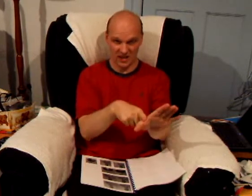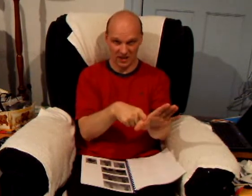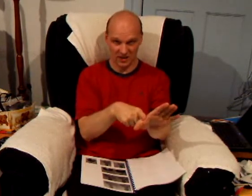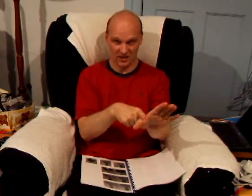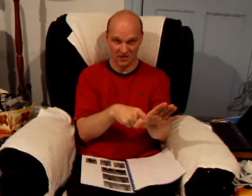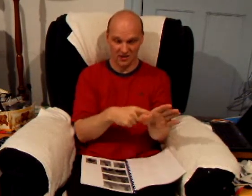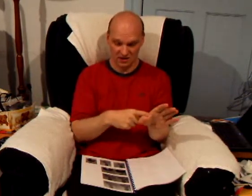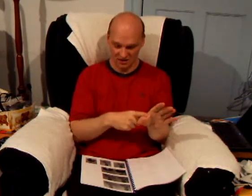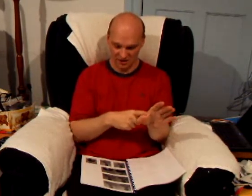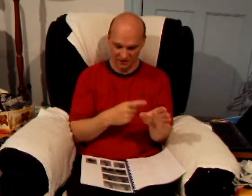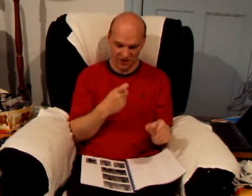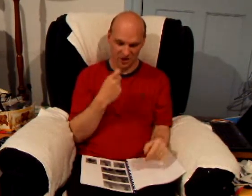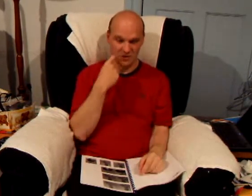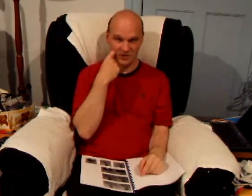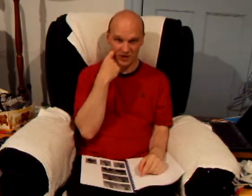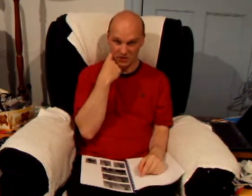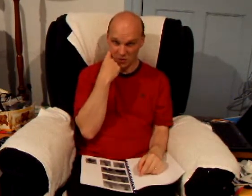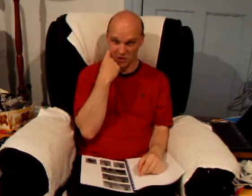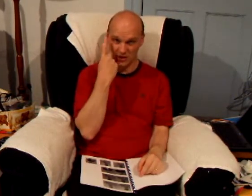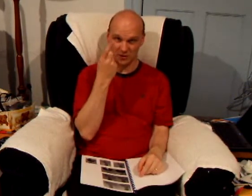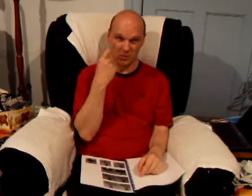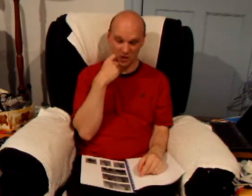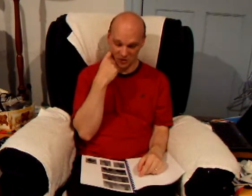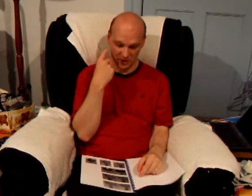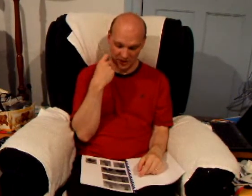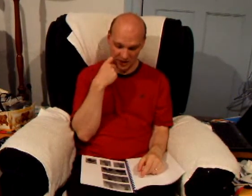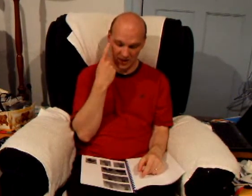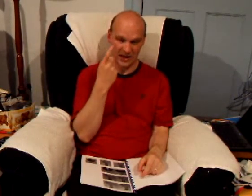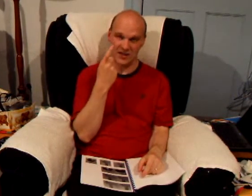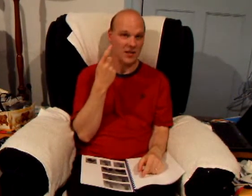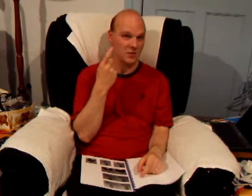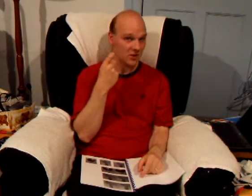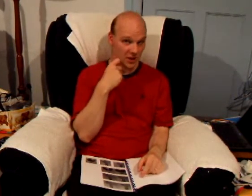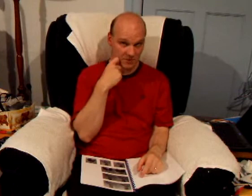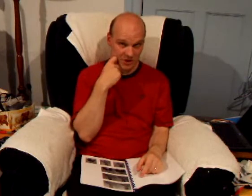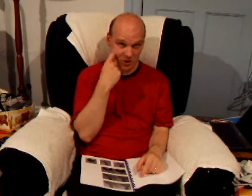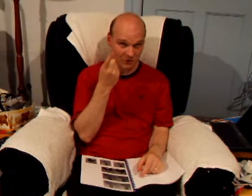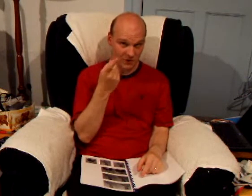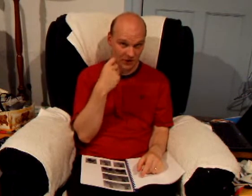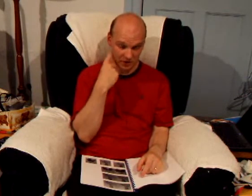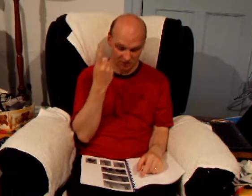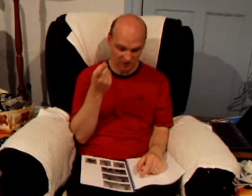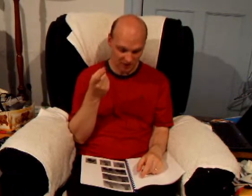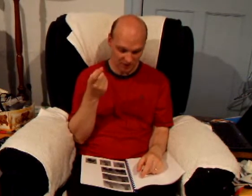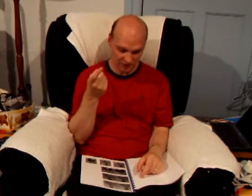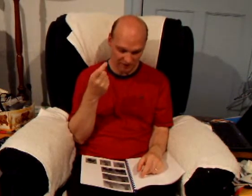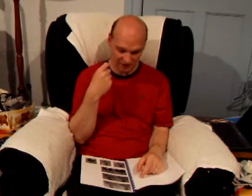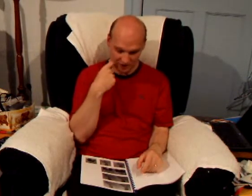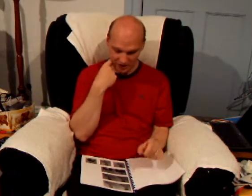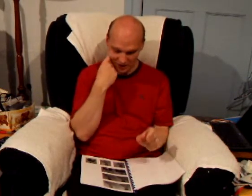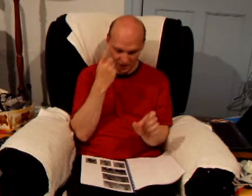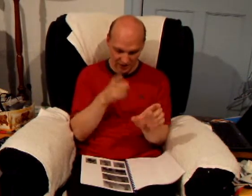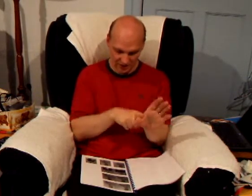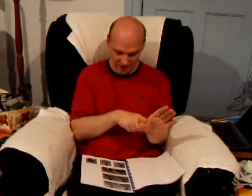year, I find it helps if I look at a little bit while doing it, and he seemed to do that himself, so I think that's perfectly fine. Next